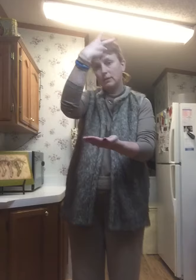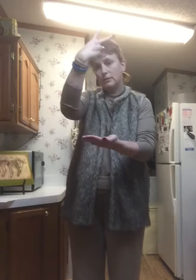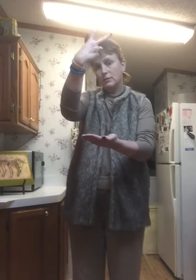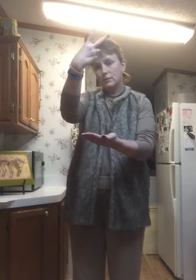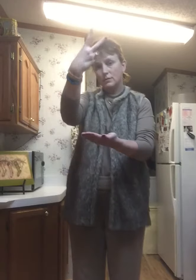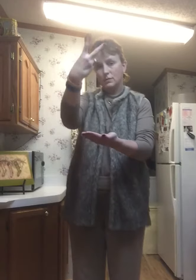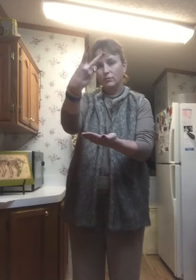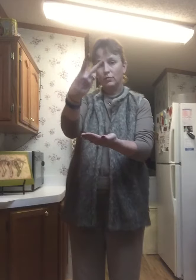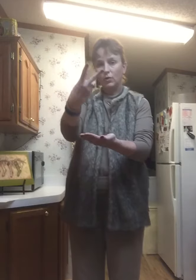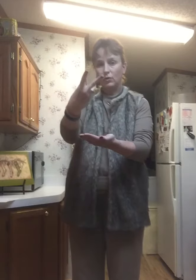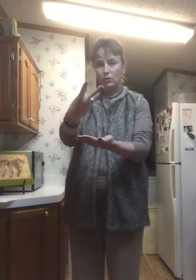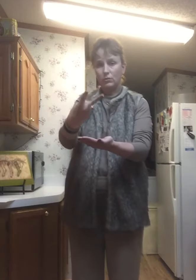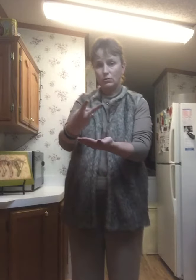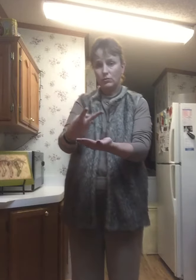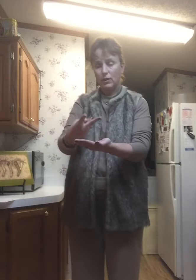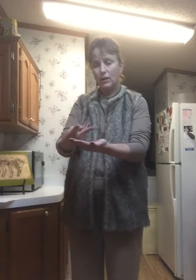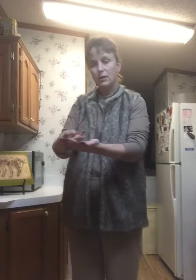this. Fall, okay?